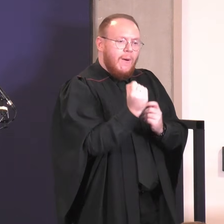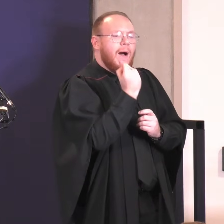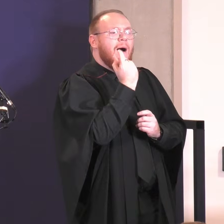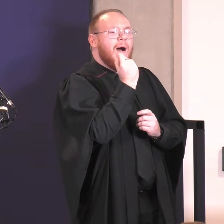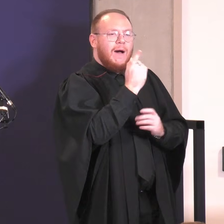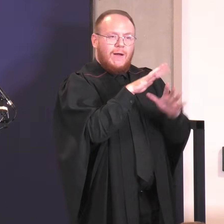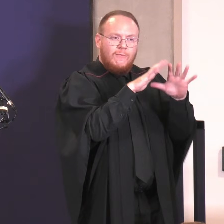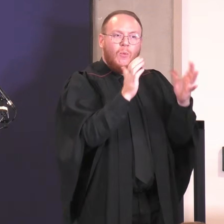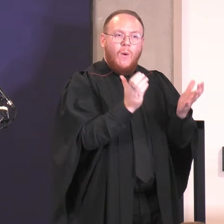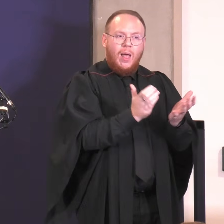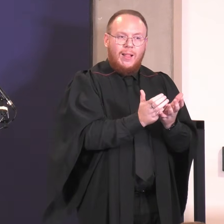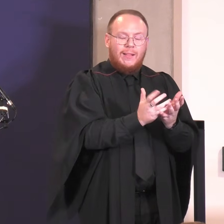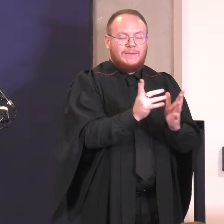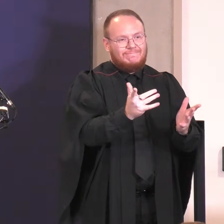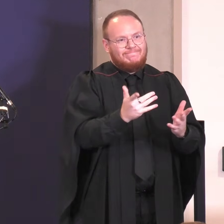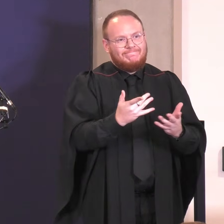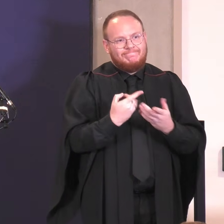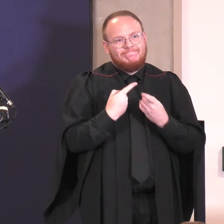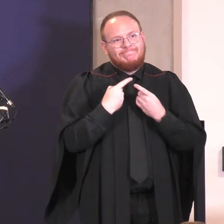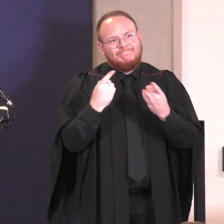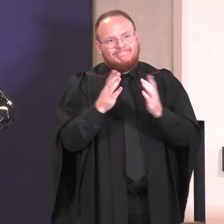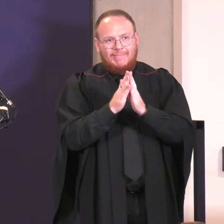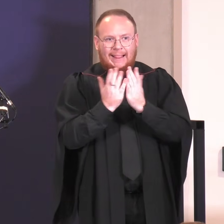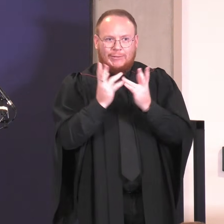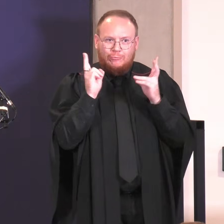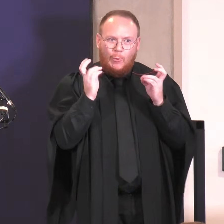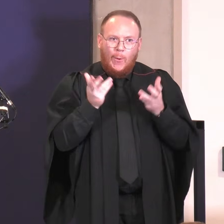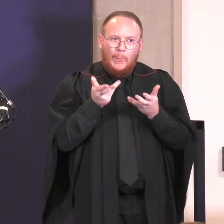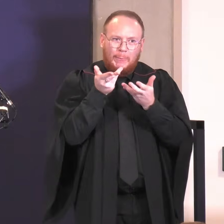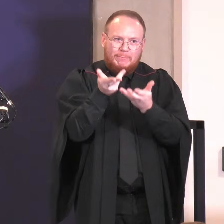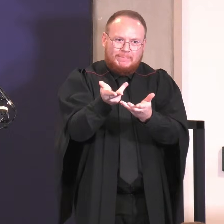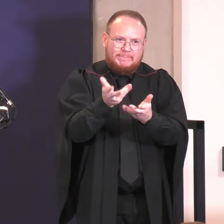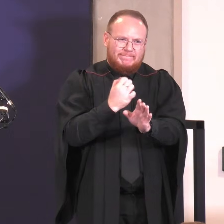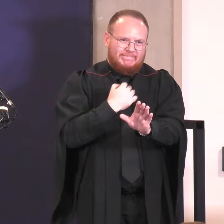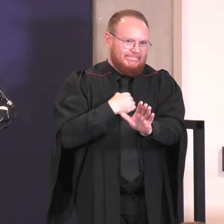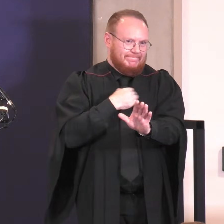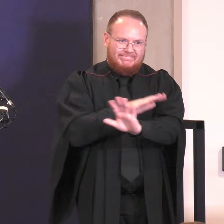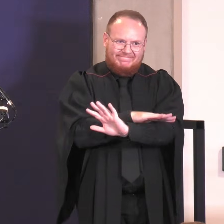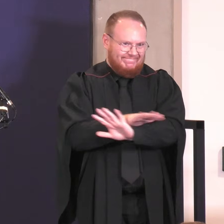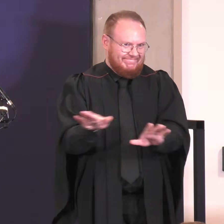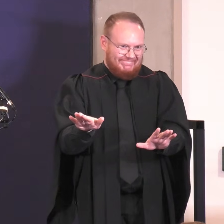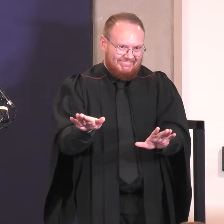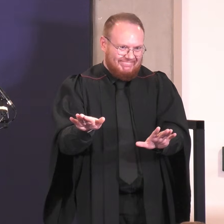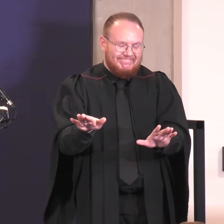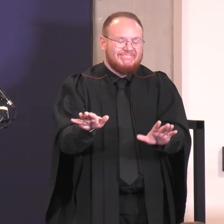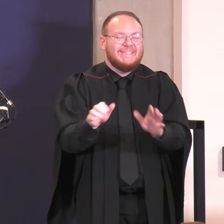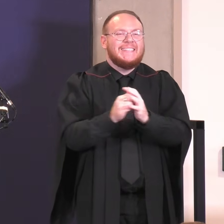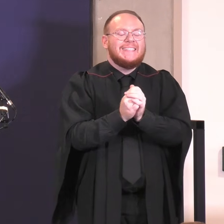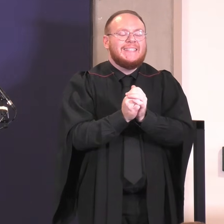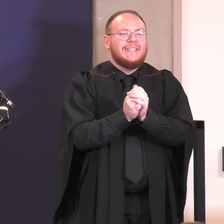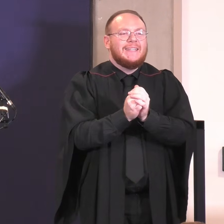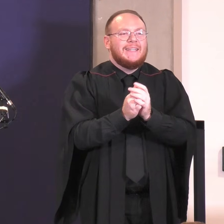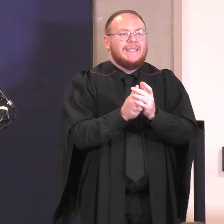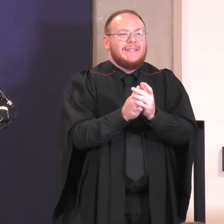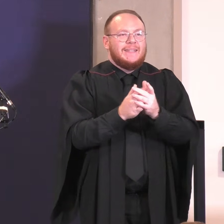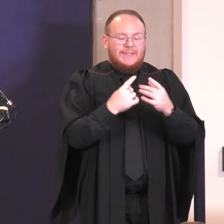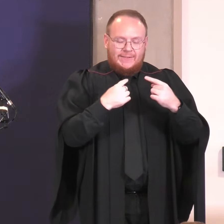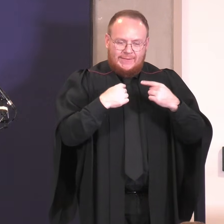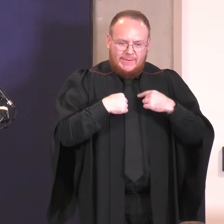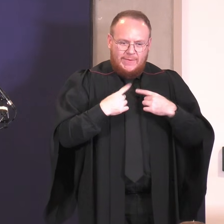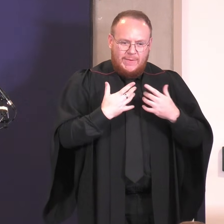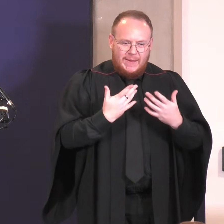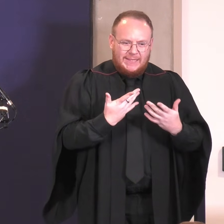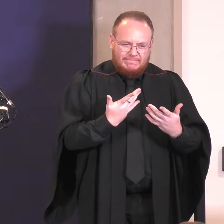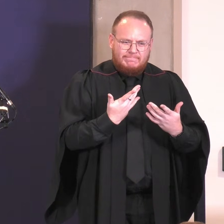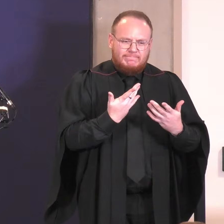I would offer an apology for the forthcoming literary reference, but in my defence, I have none. For me, one of the lesser